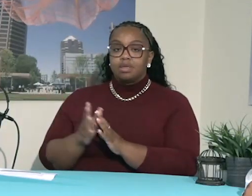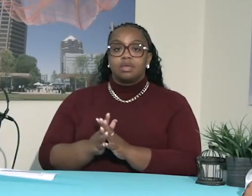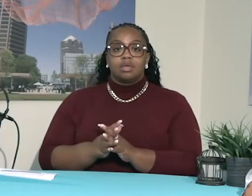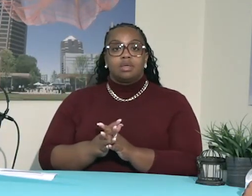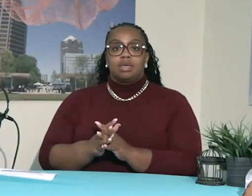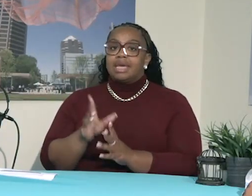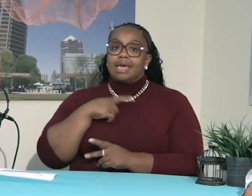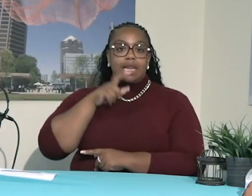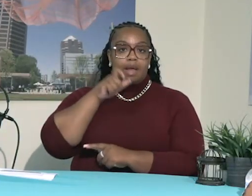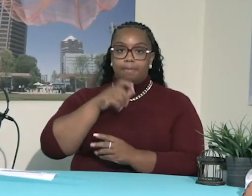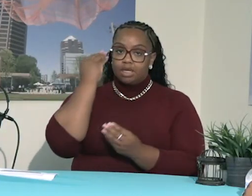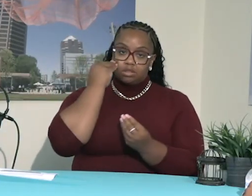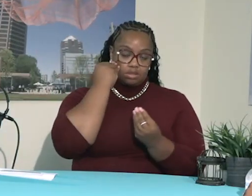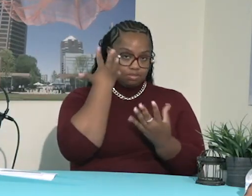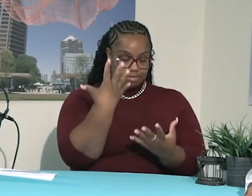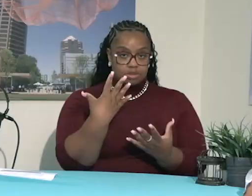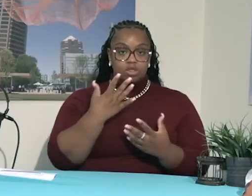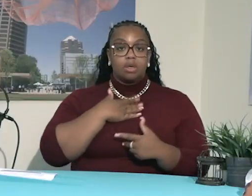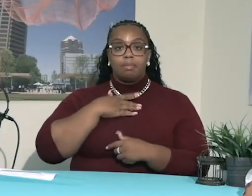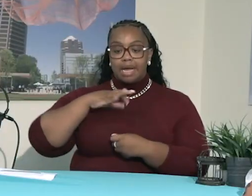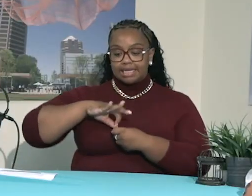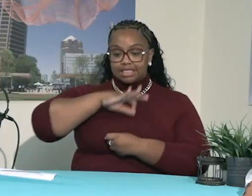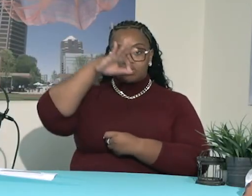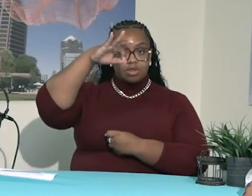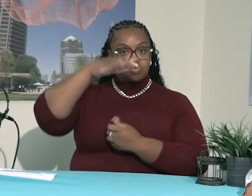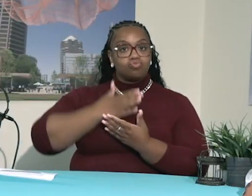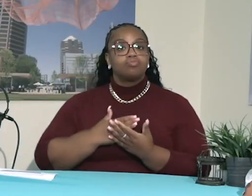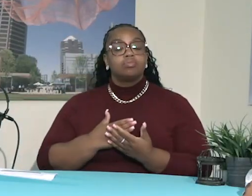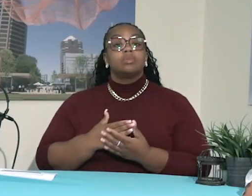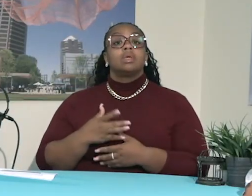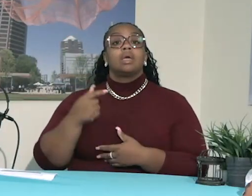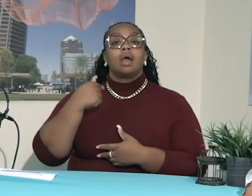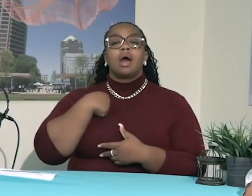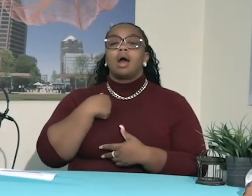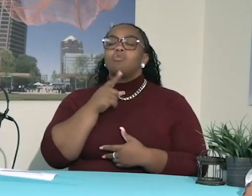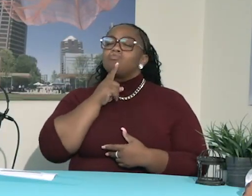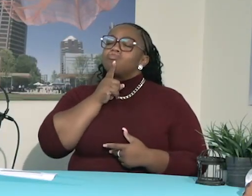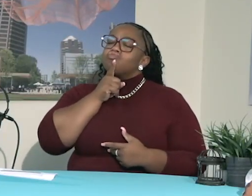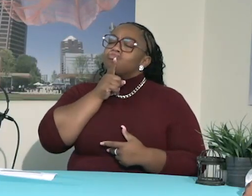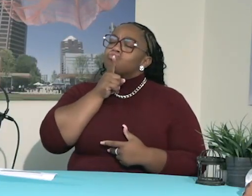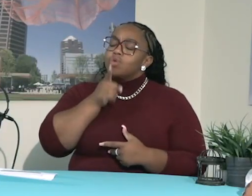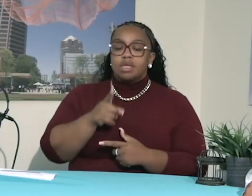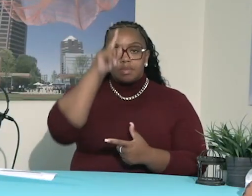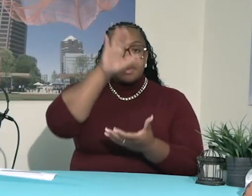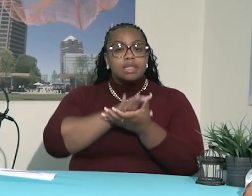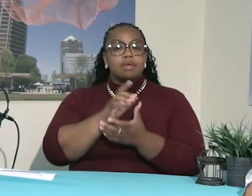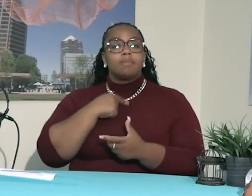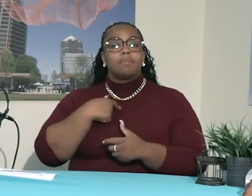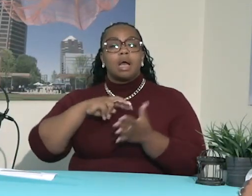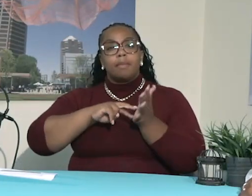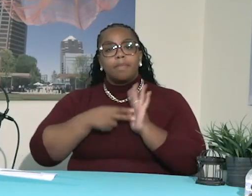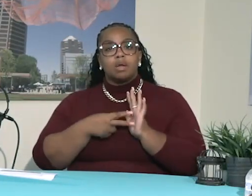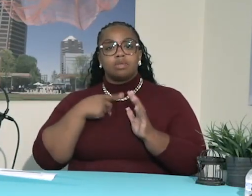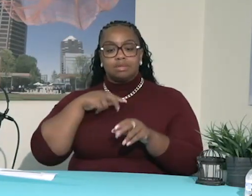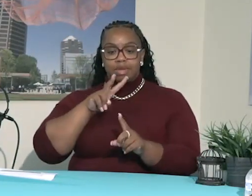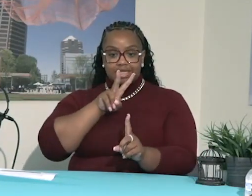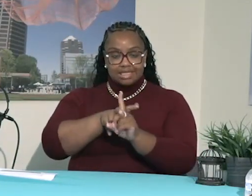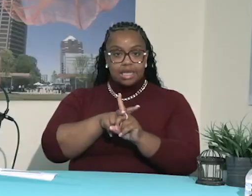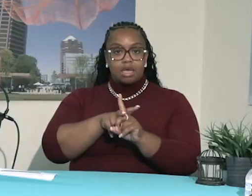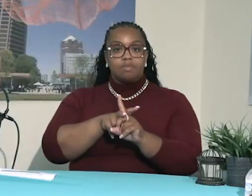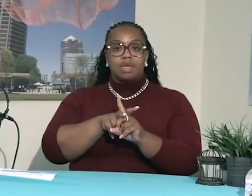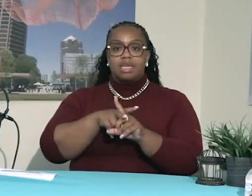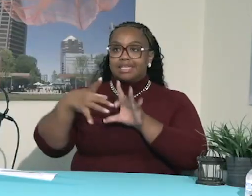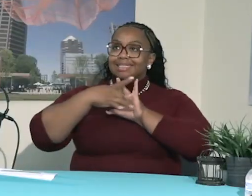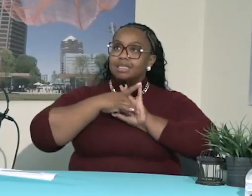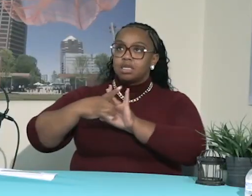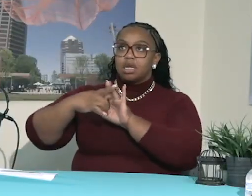didn't mention my spiritual side. Okay. I truly believe that my purpose, my assignment is divine. It's by